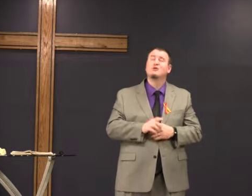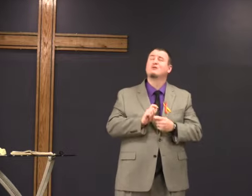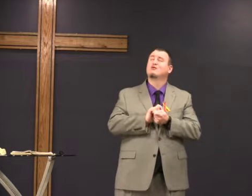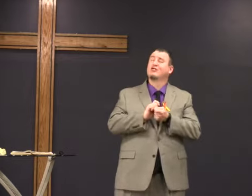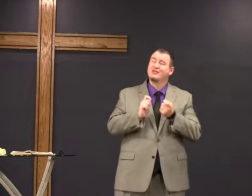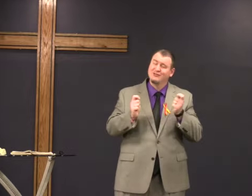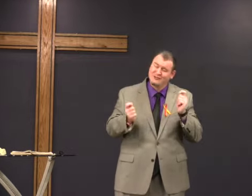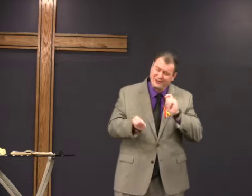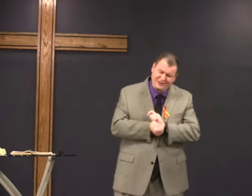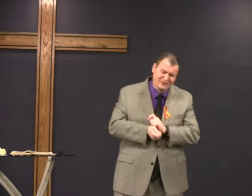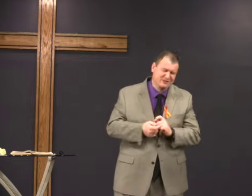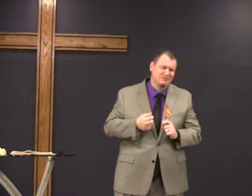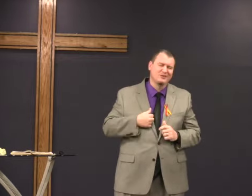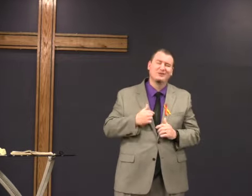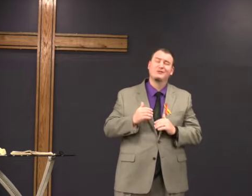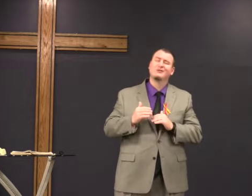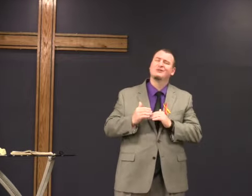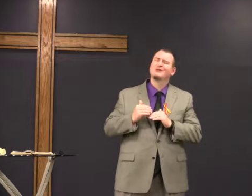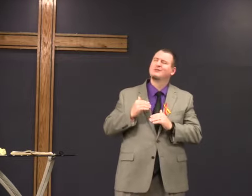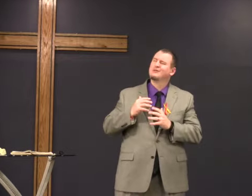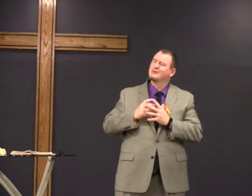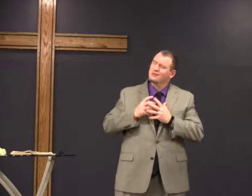much, and you changed me